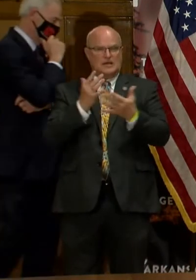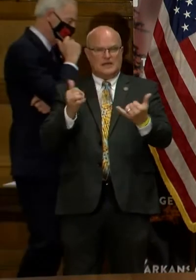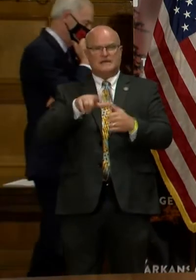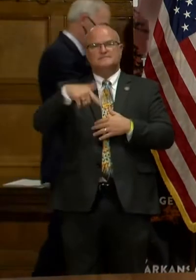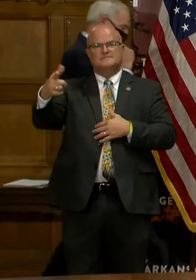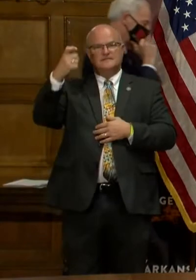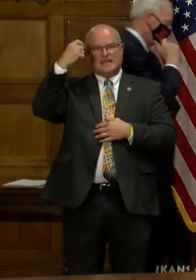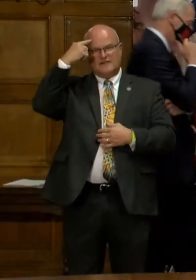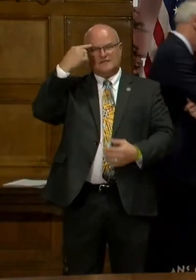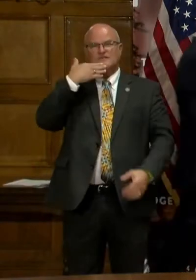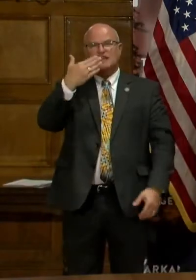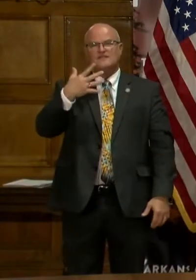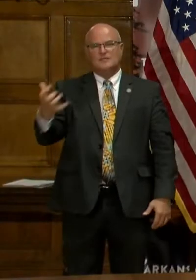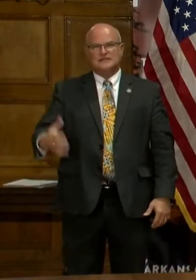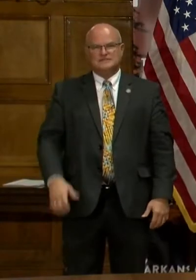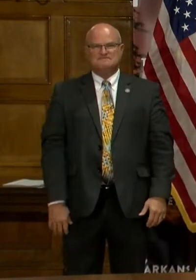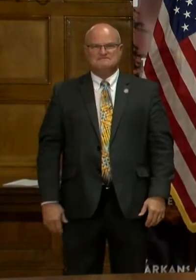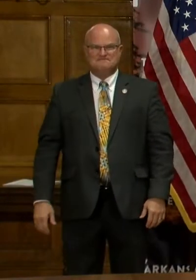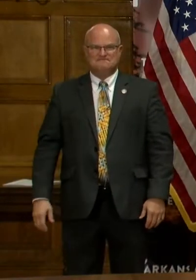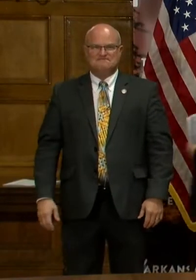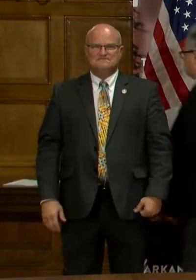turn it back over to the governor. Thank you very much.